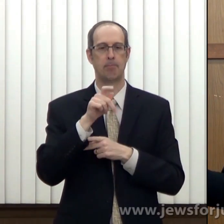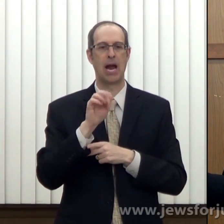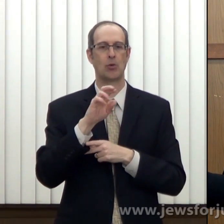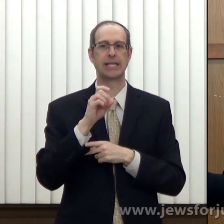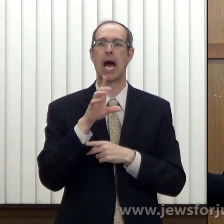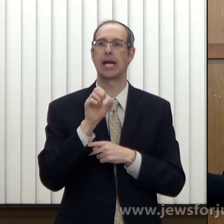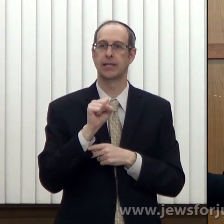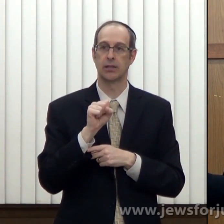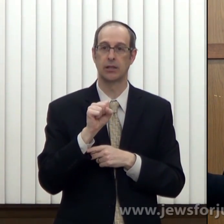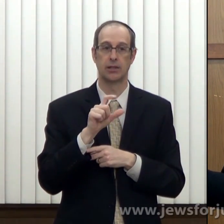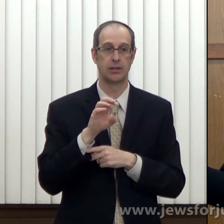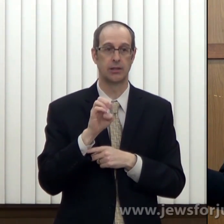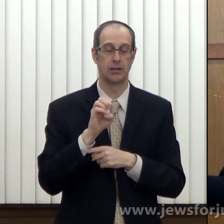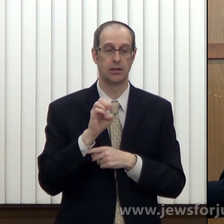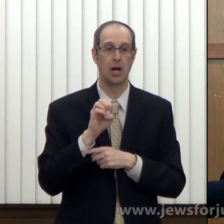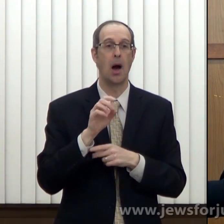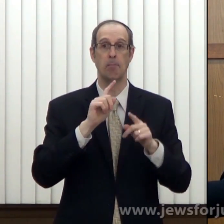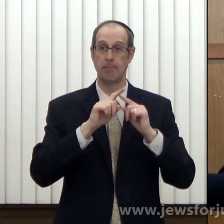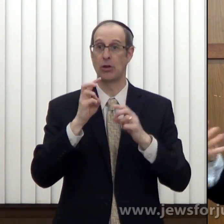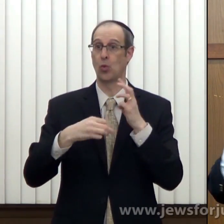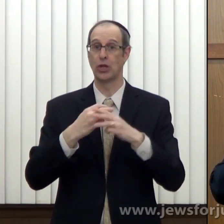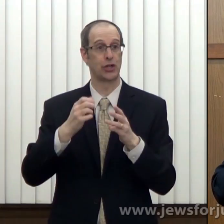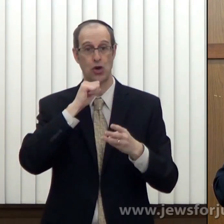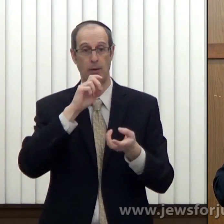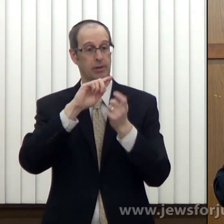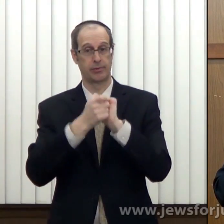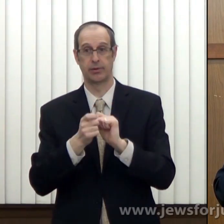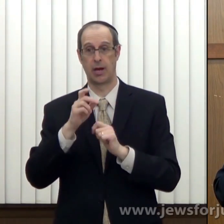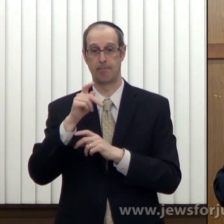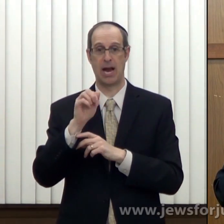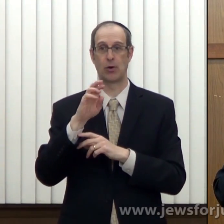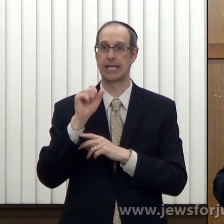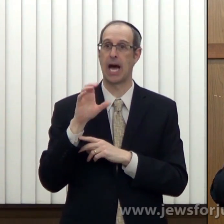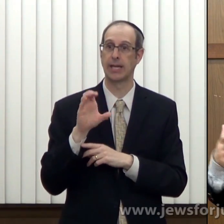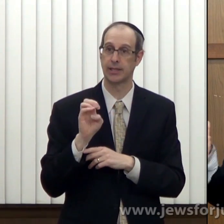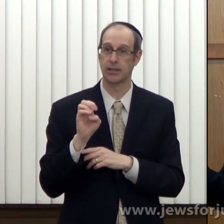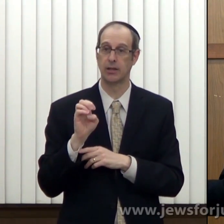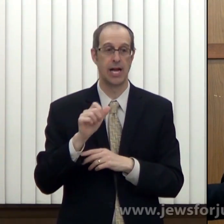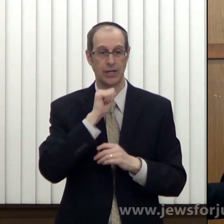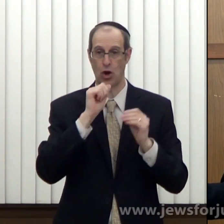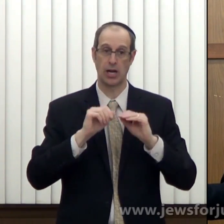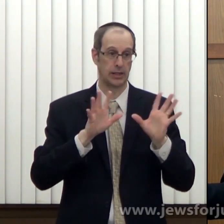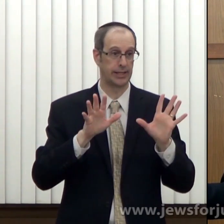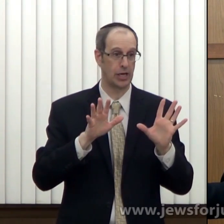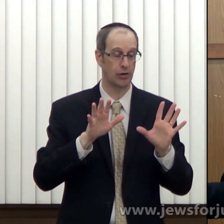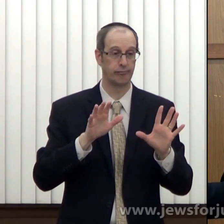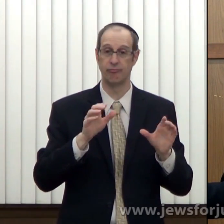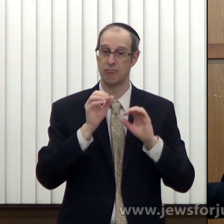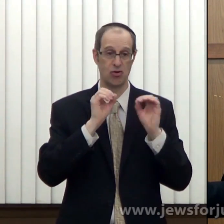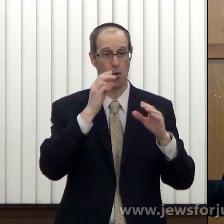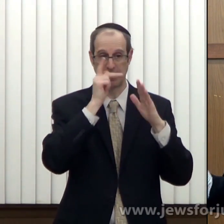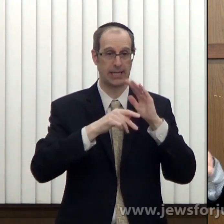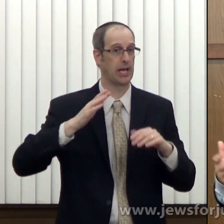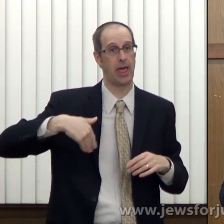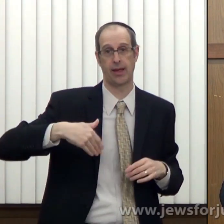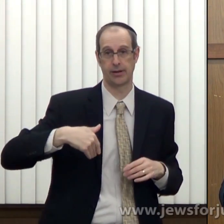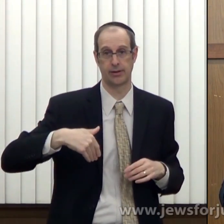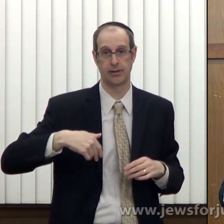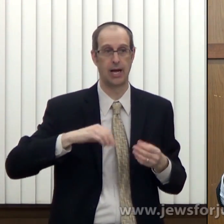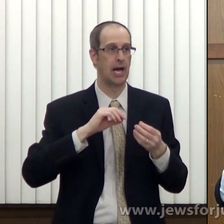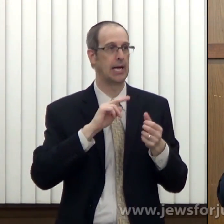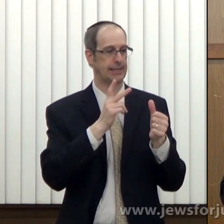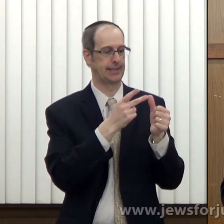world has not been transformed into a paradise. It's clear to us there's no Messiah yet.